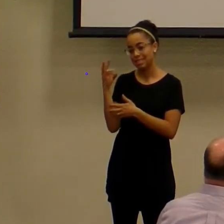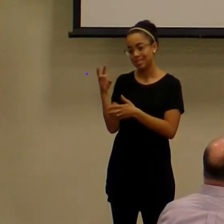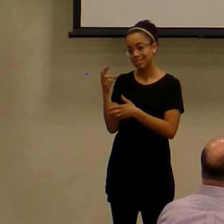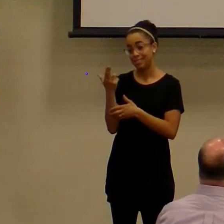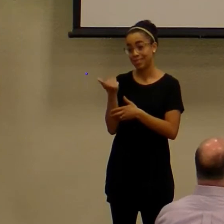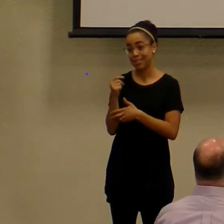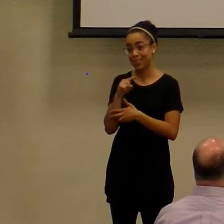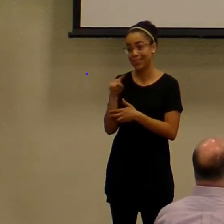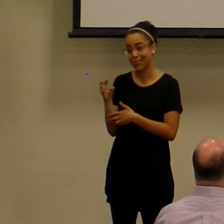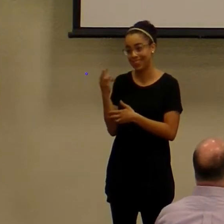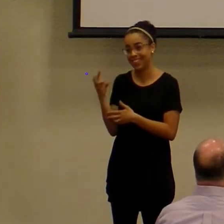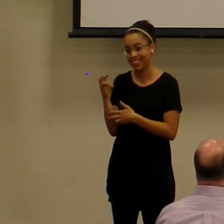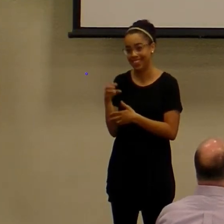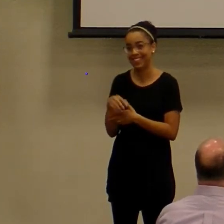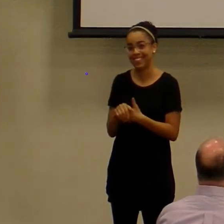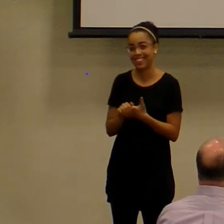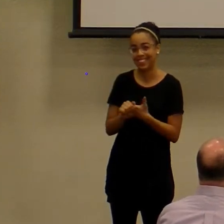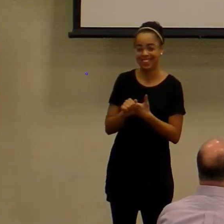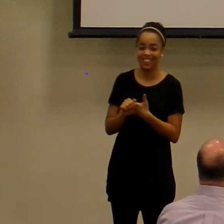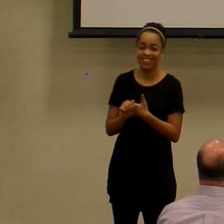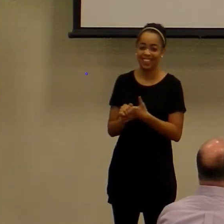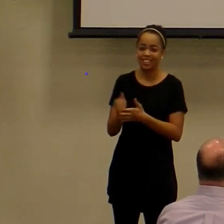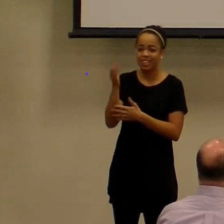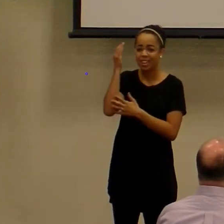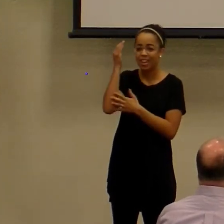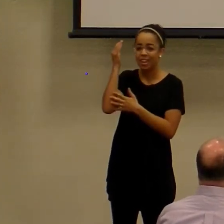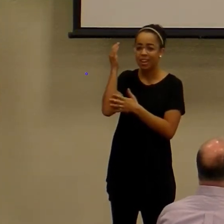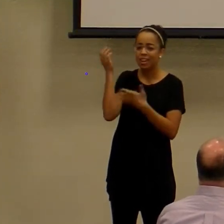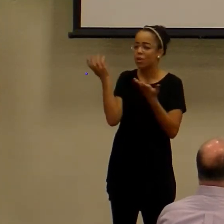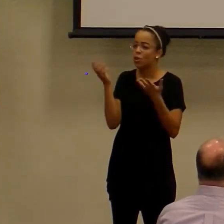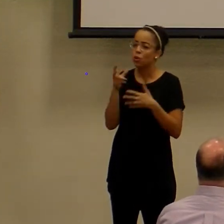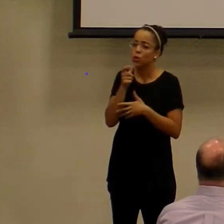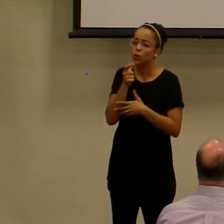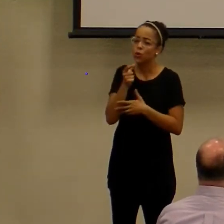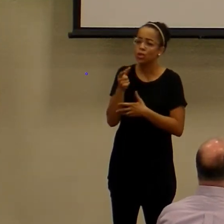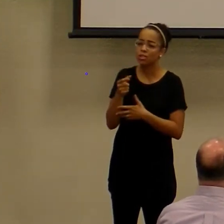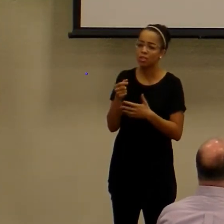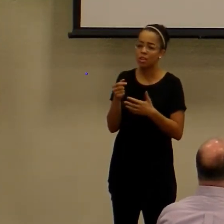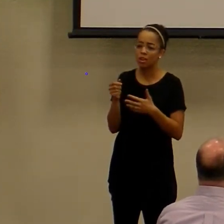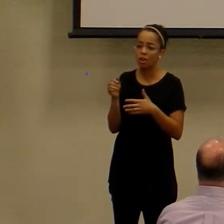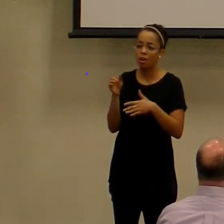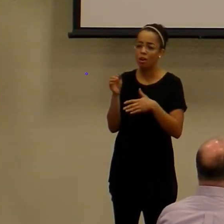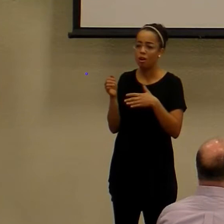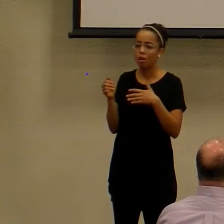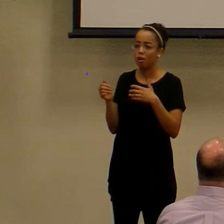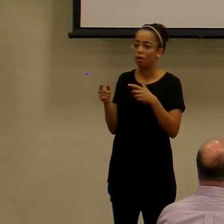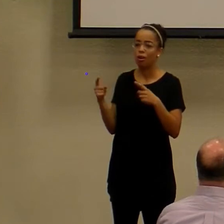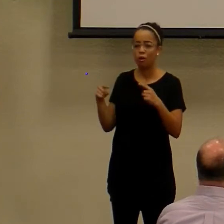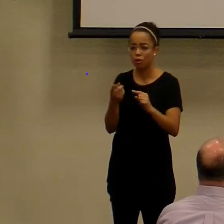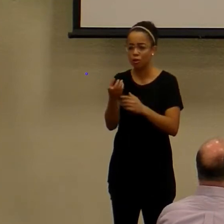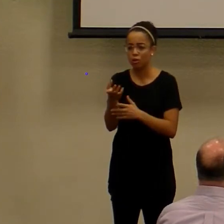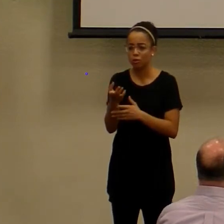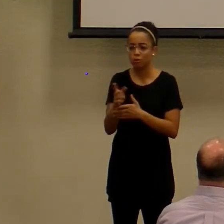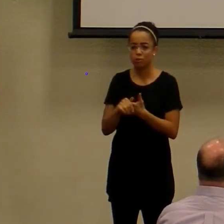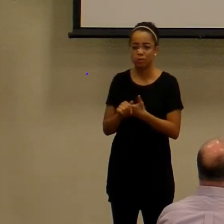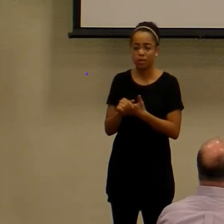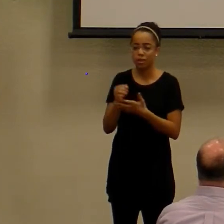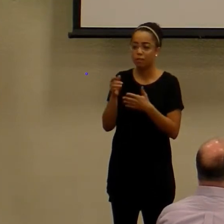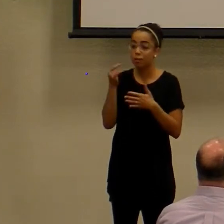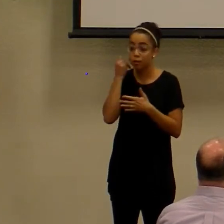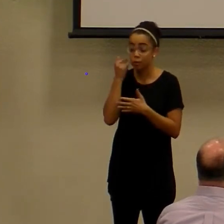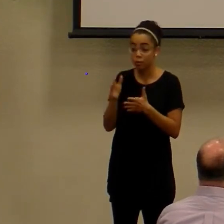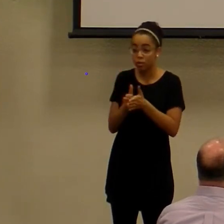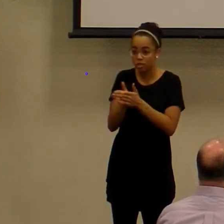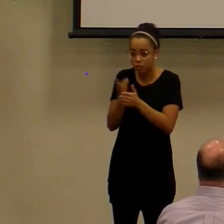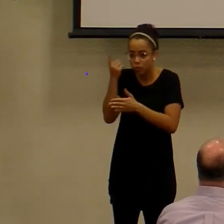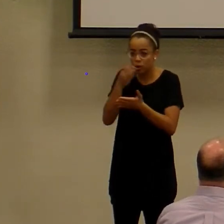through 16. Now who is there to harm you if you are zealous for what is good? But even if you should